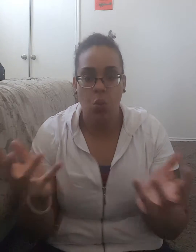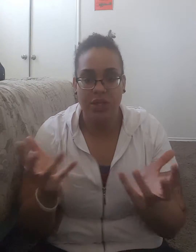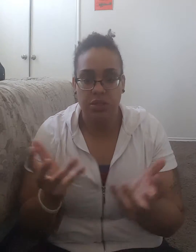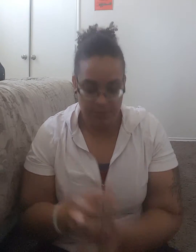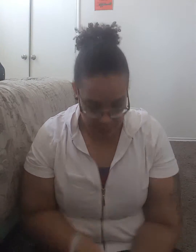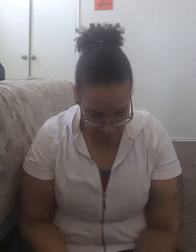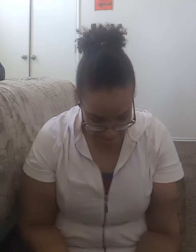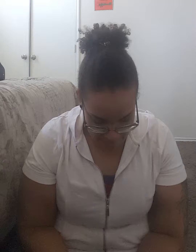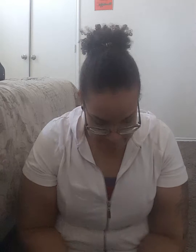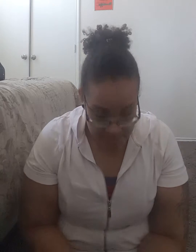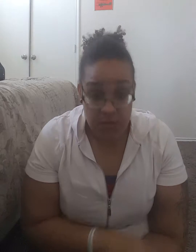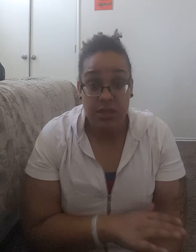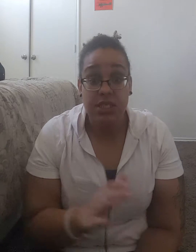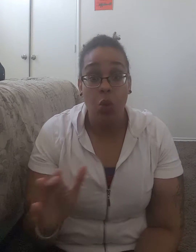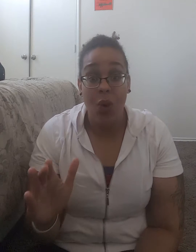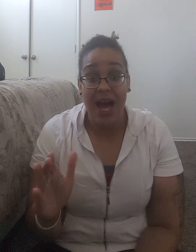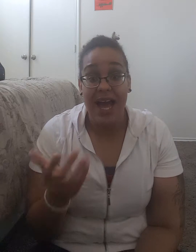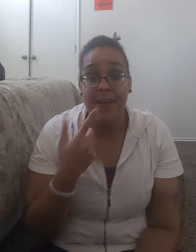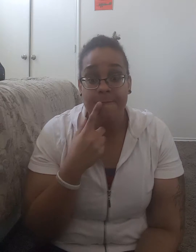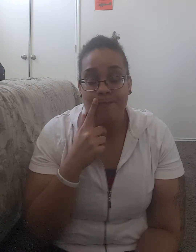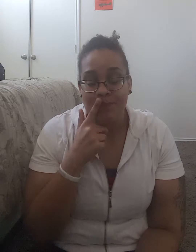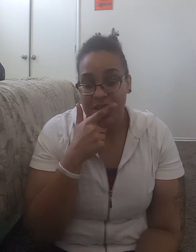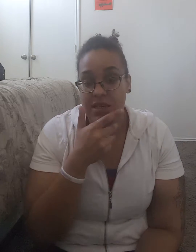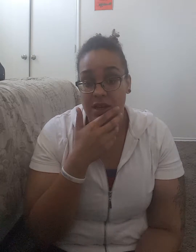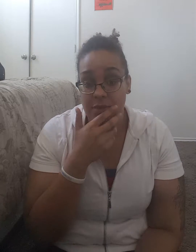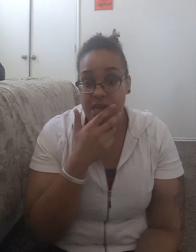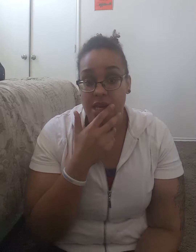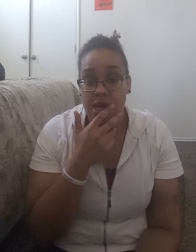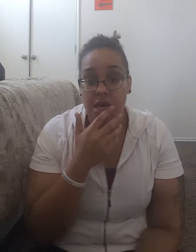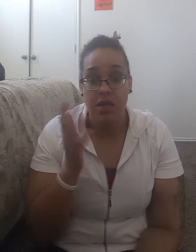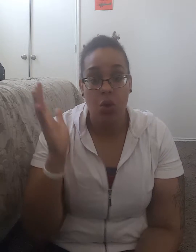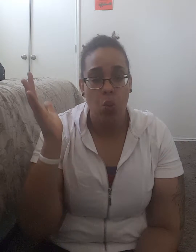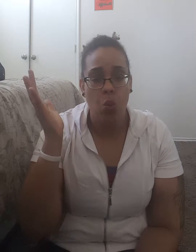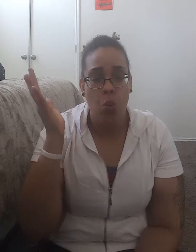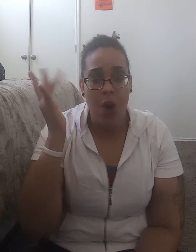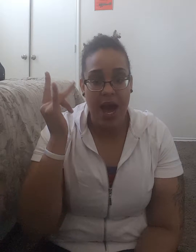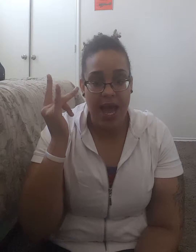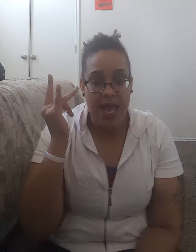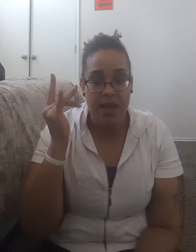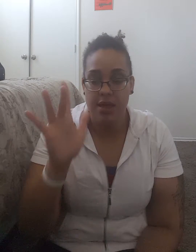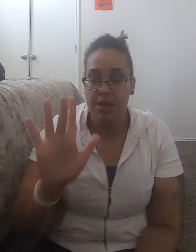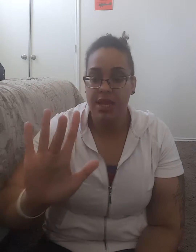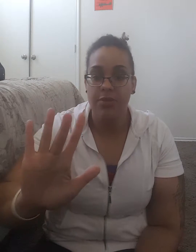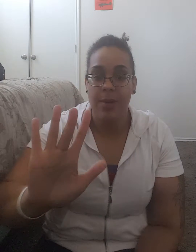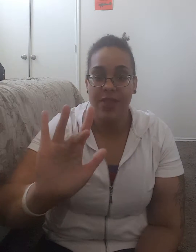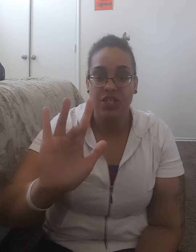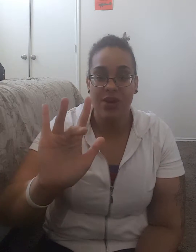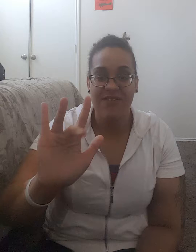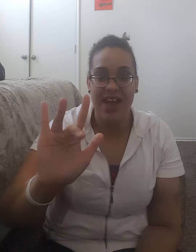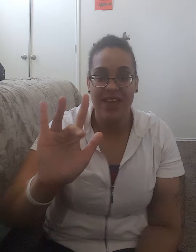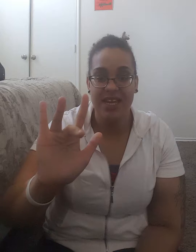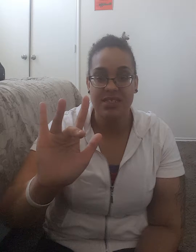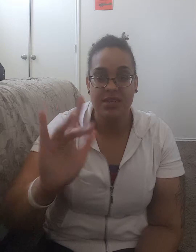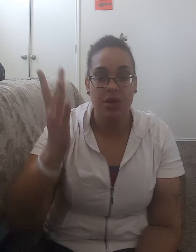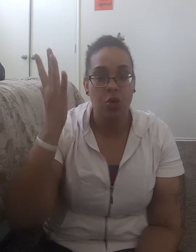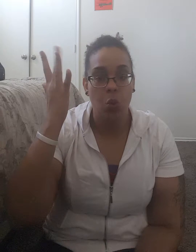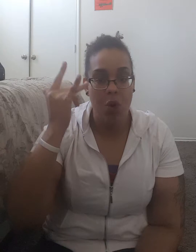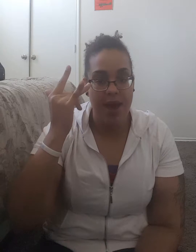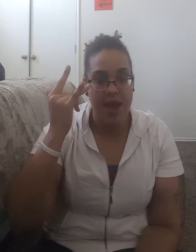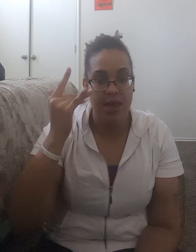what. So why is going to be why. Like remember that 25 hand? Why